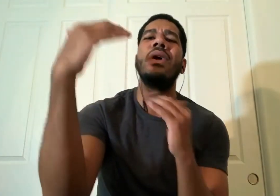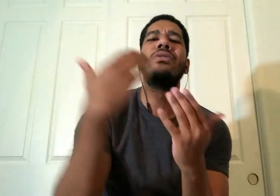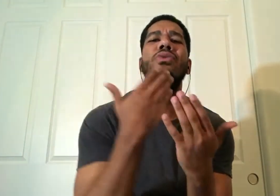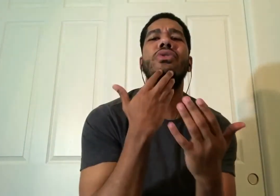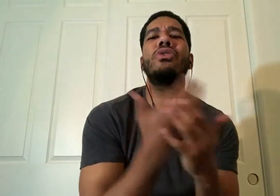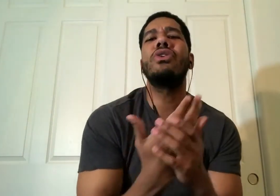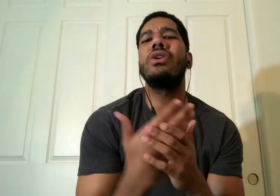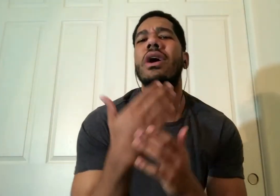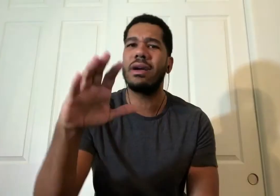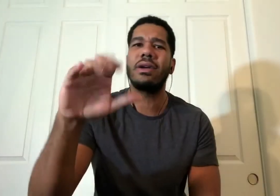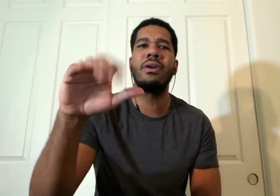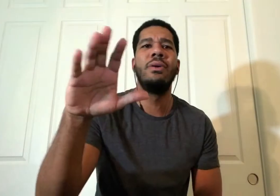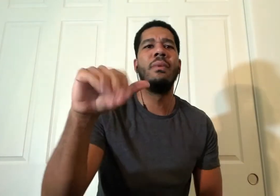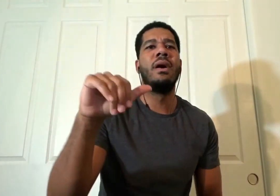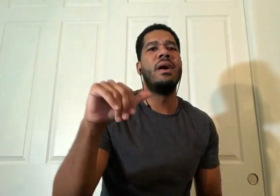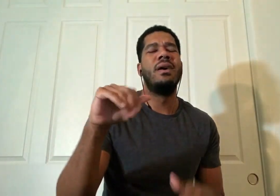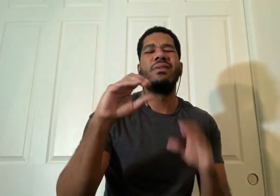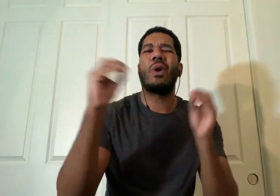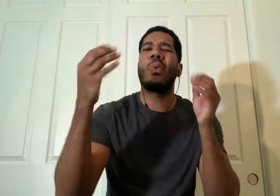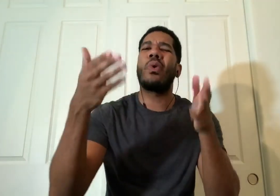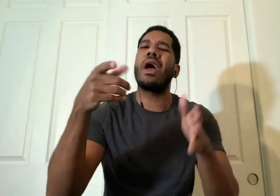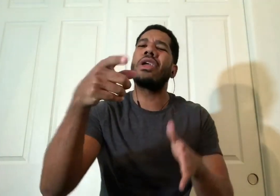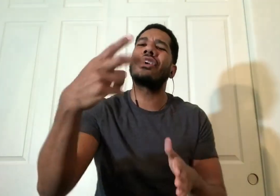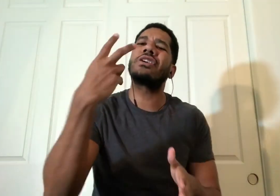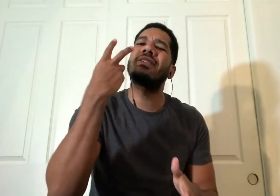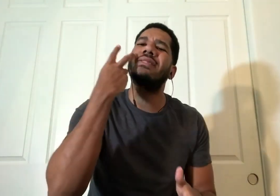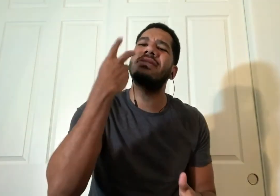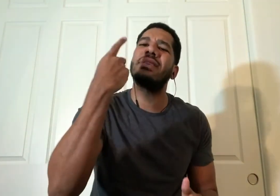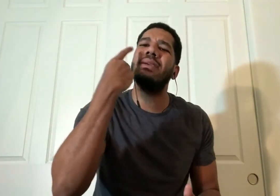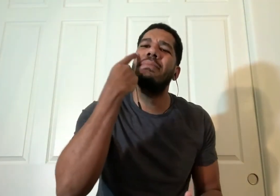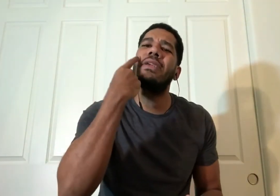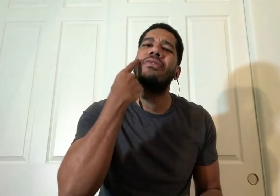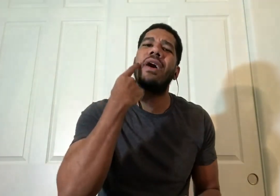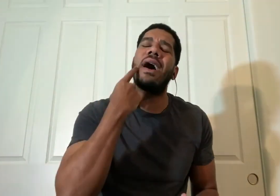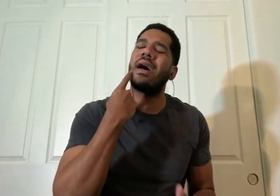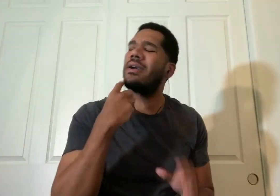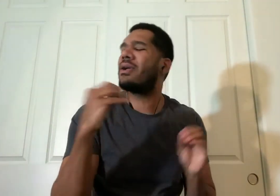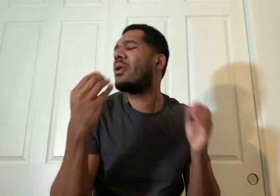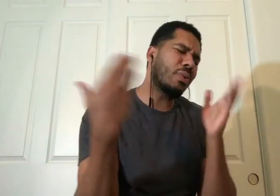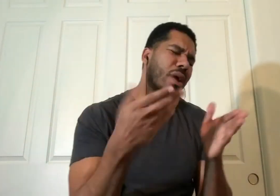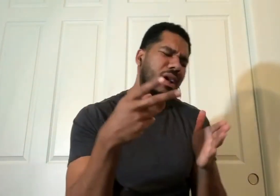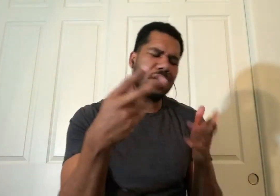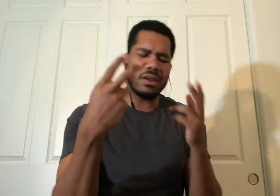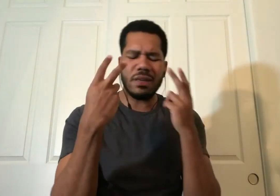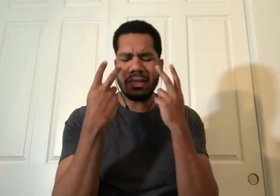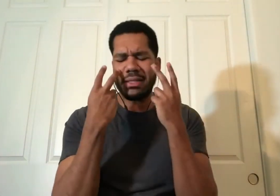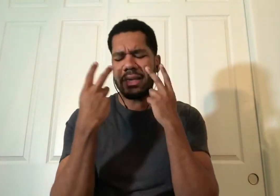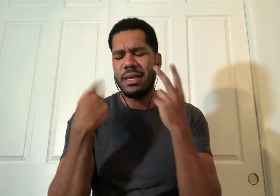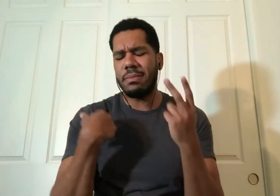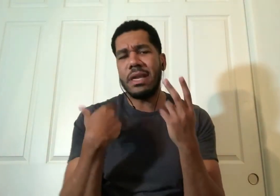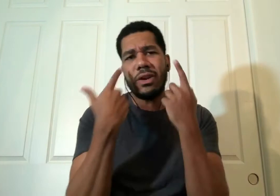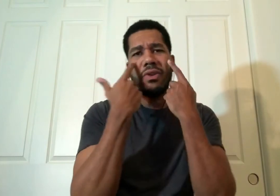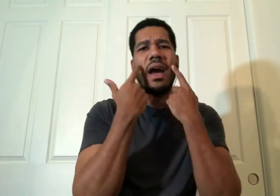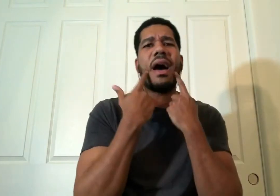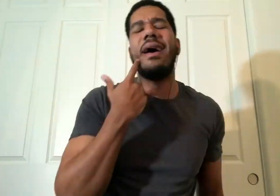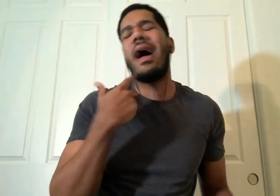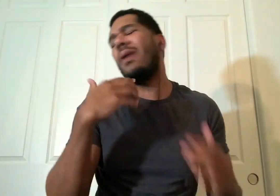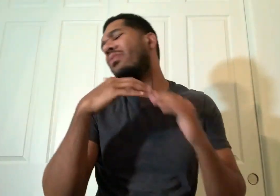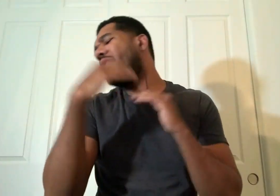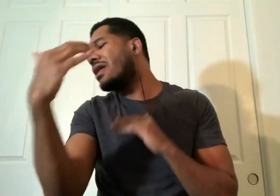too good at goodbyes. No way that you see me cry. No way that you see me cry. I'm way